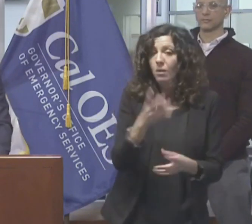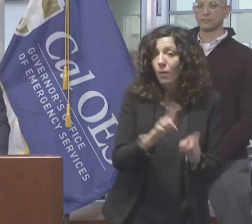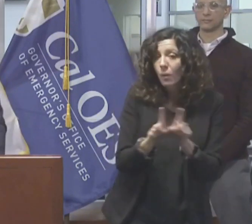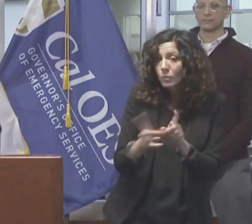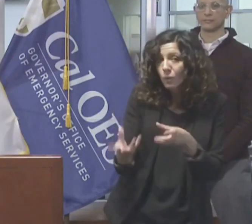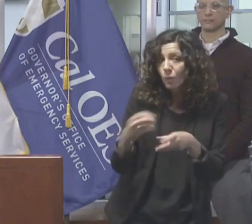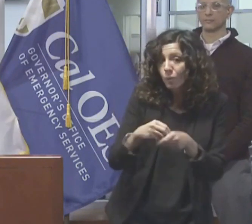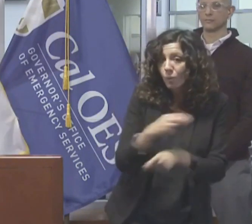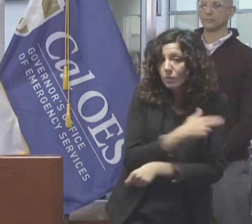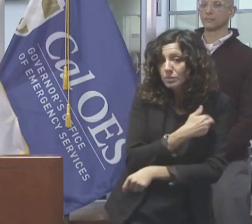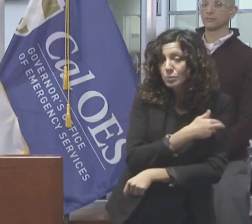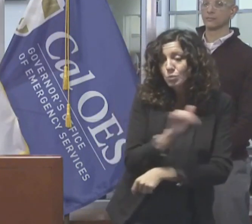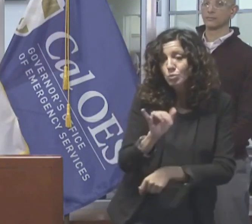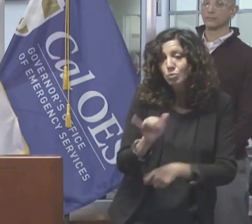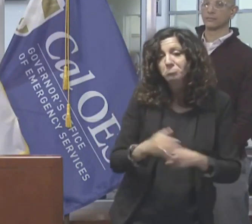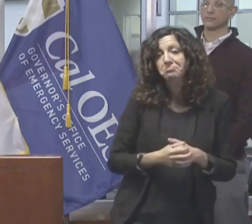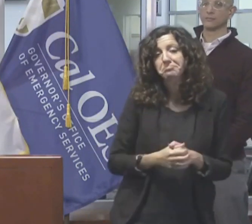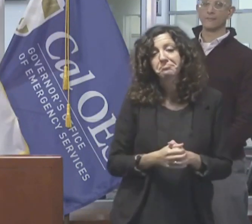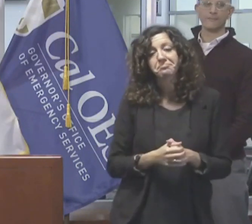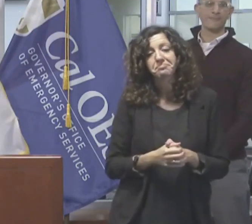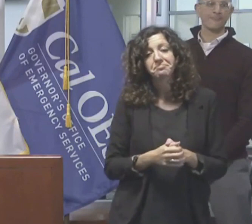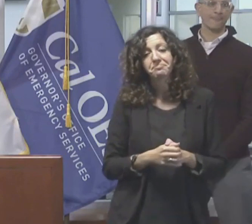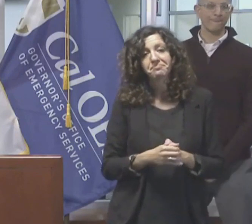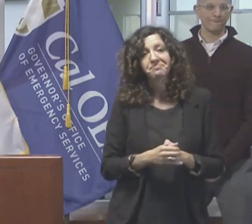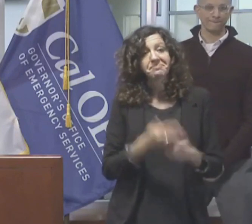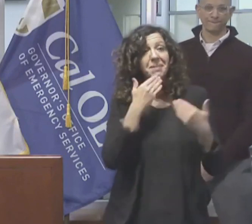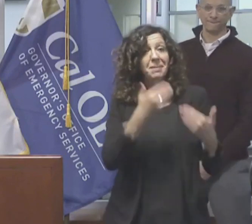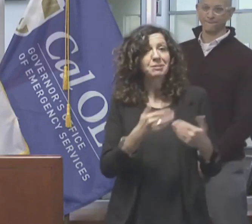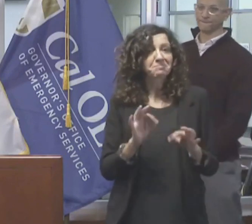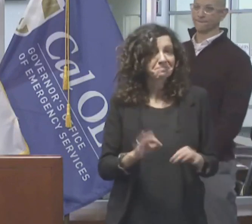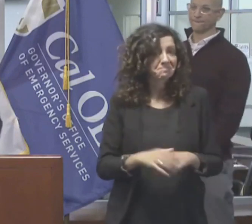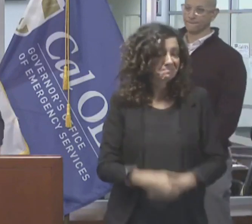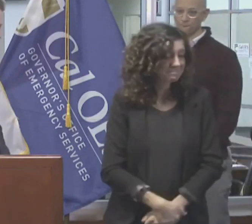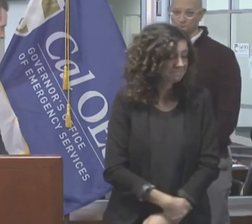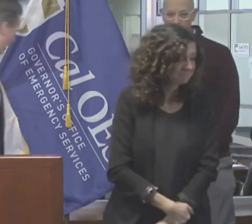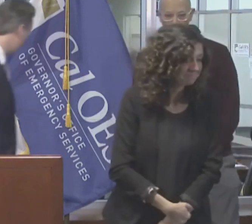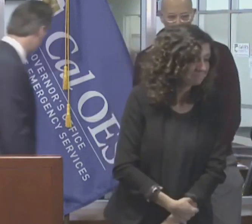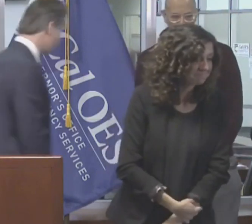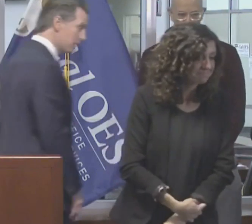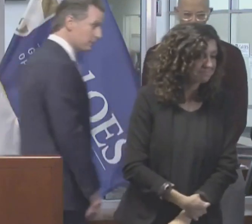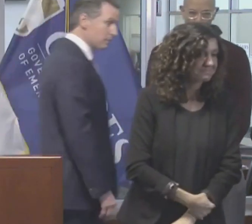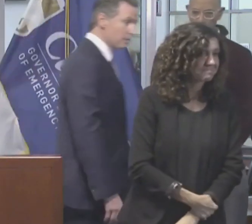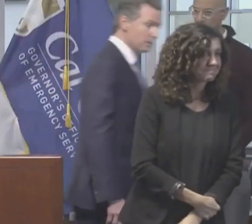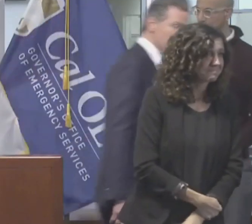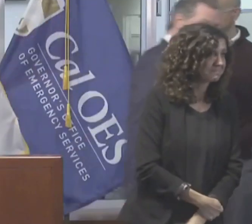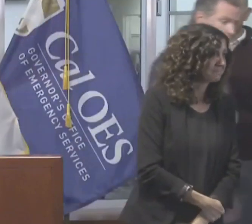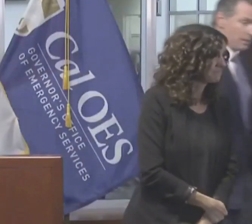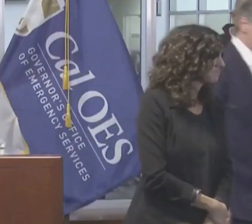hospitals as well. Thank you, everyone. Thank you, guys. Thank you. All right.